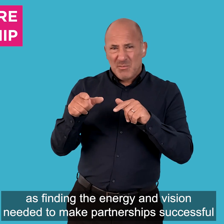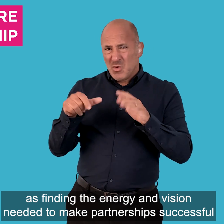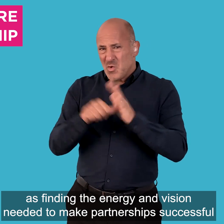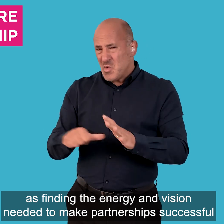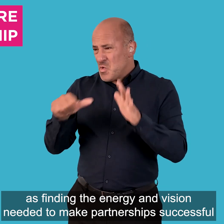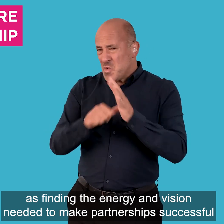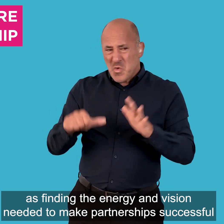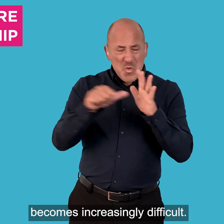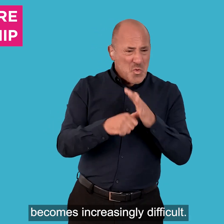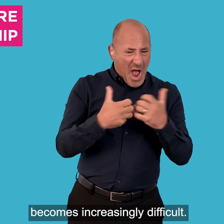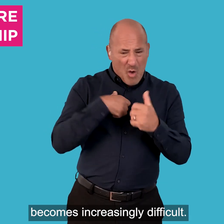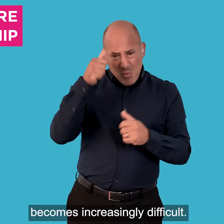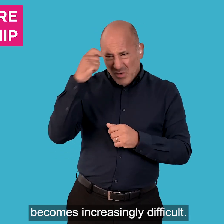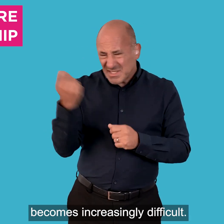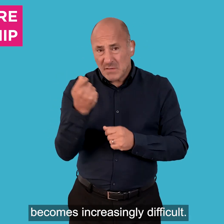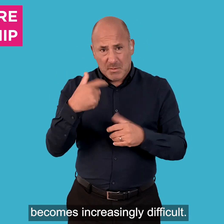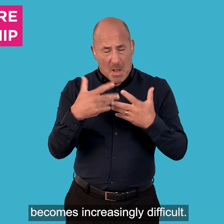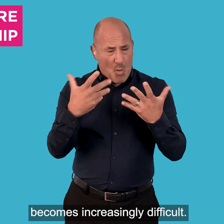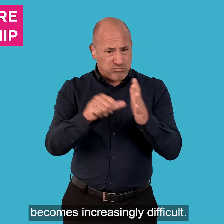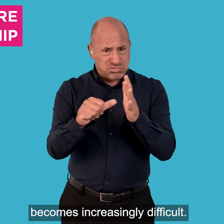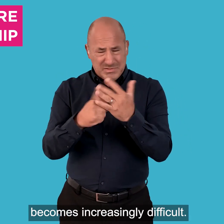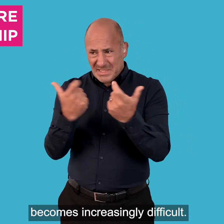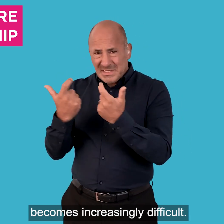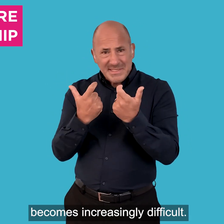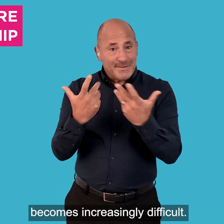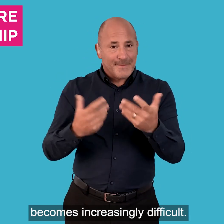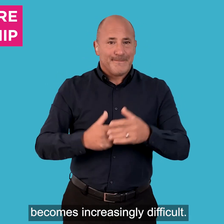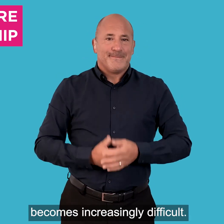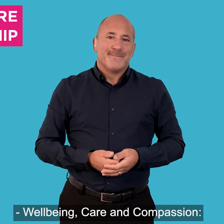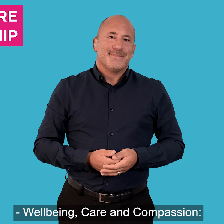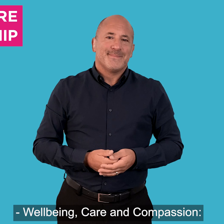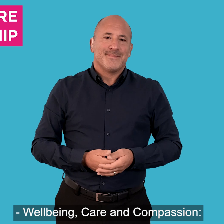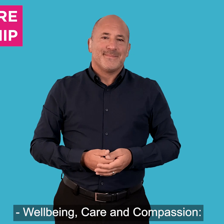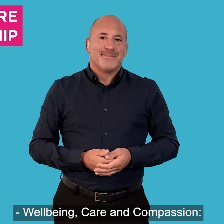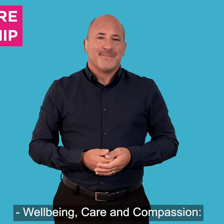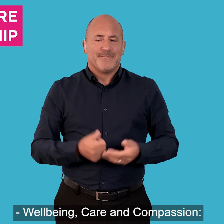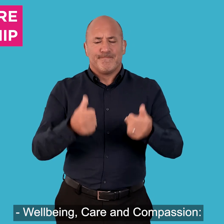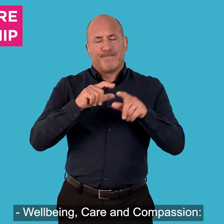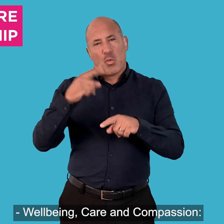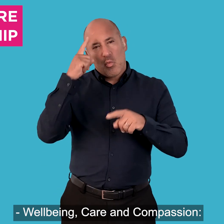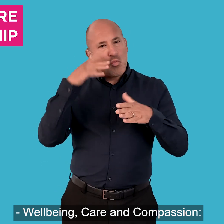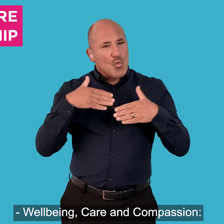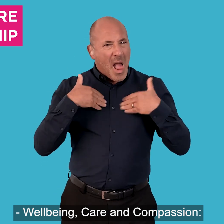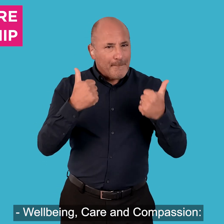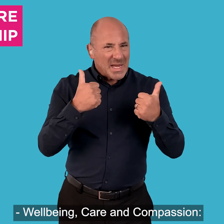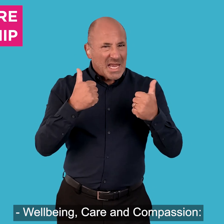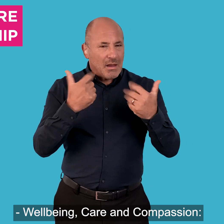successful becomes increasingly difficult. well-being care and